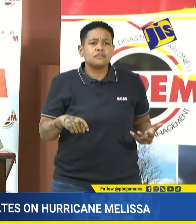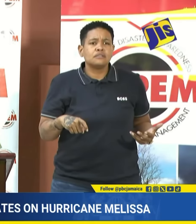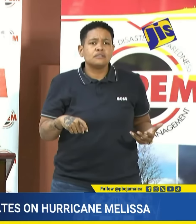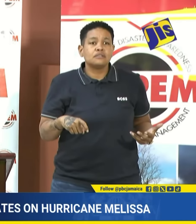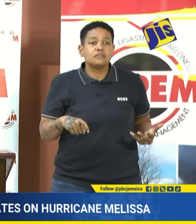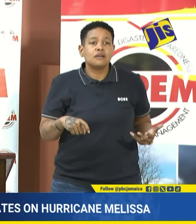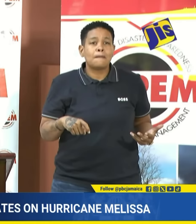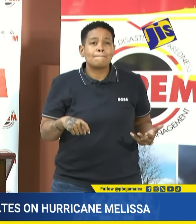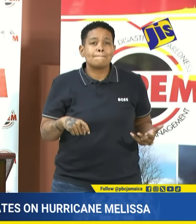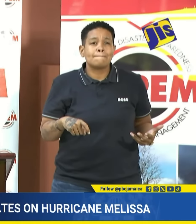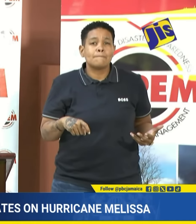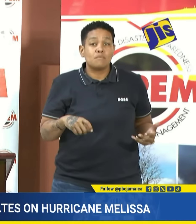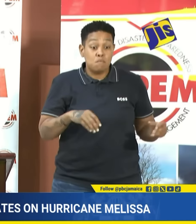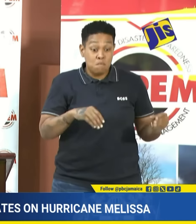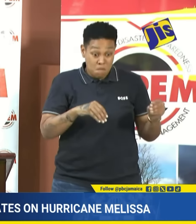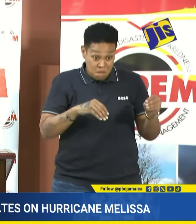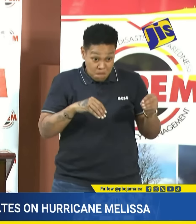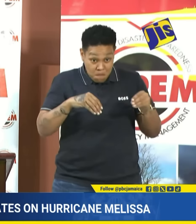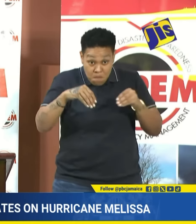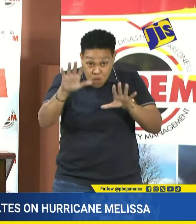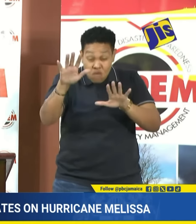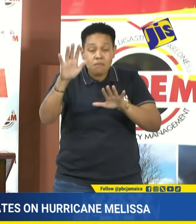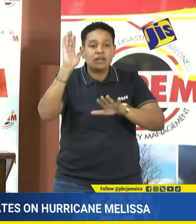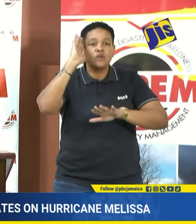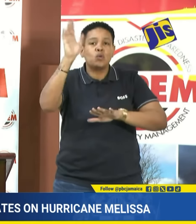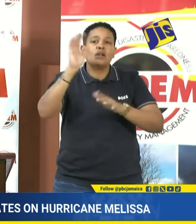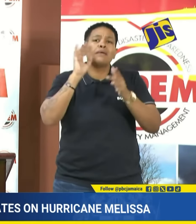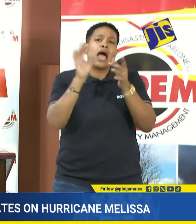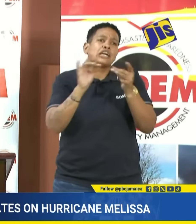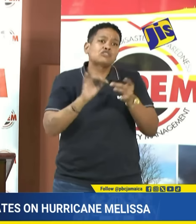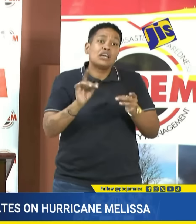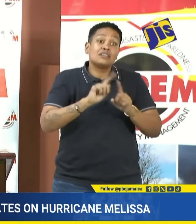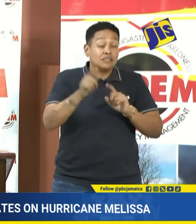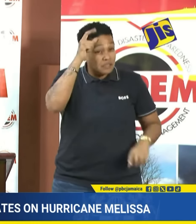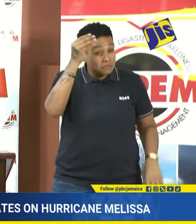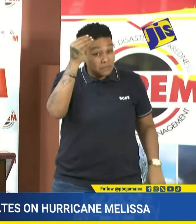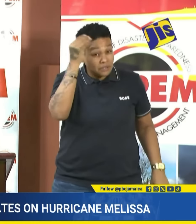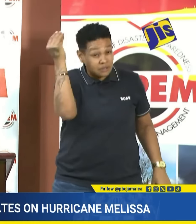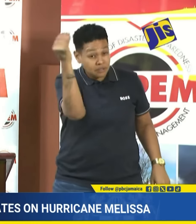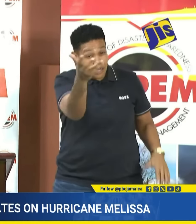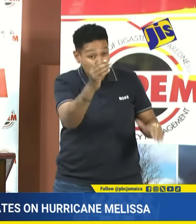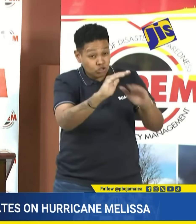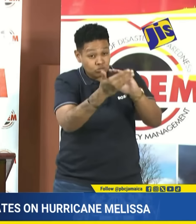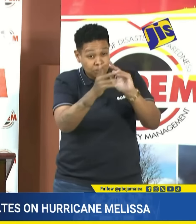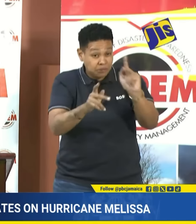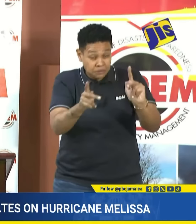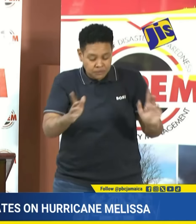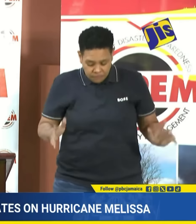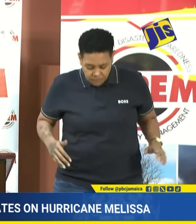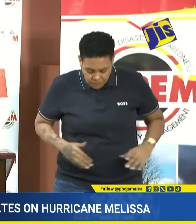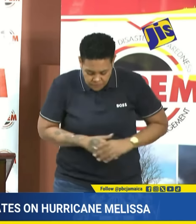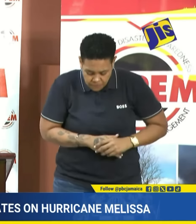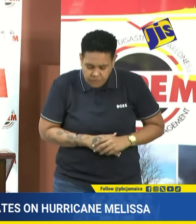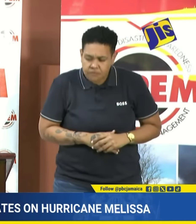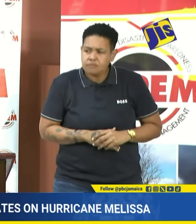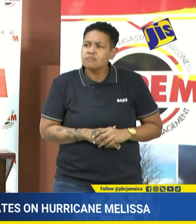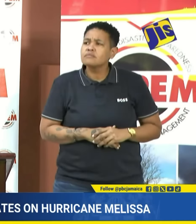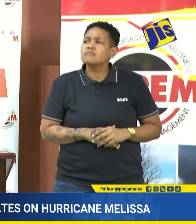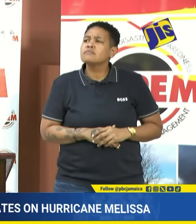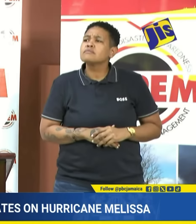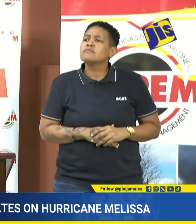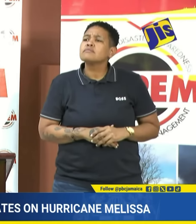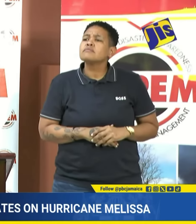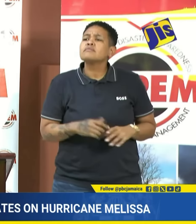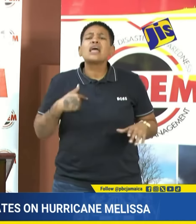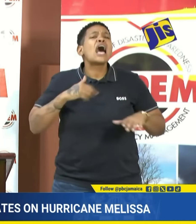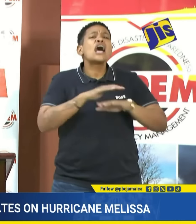movements will be addressed. But let me say to Jamaica that I don't think we